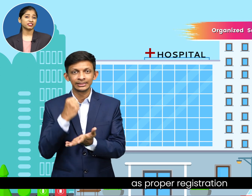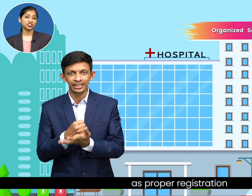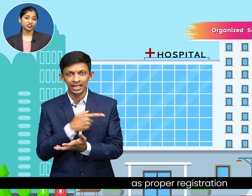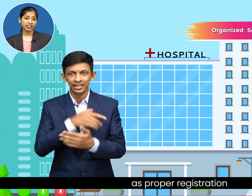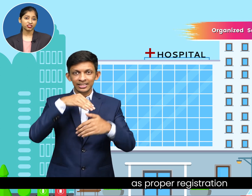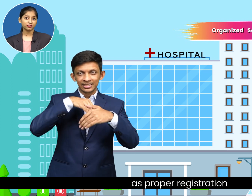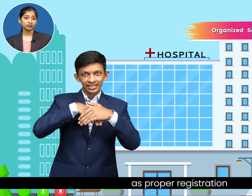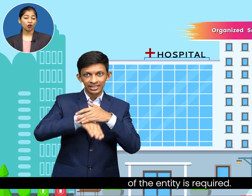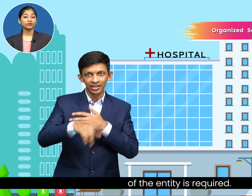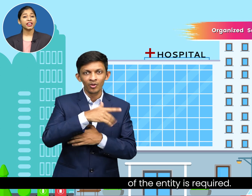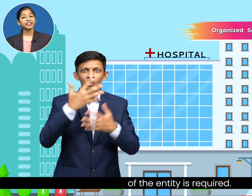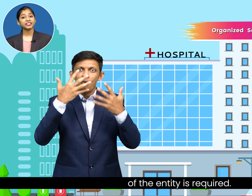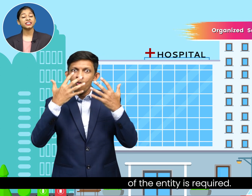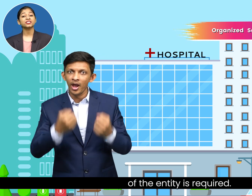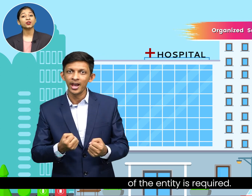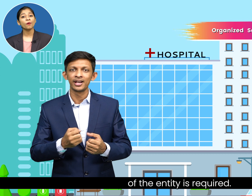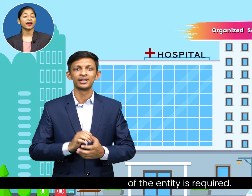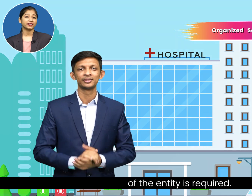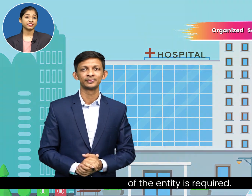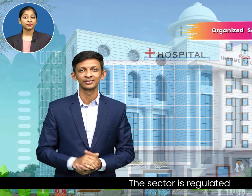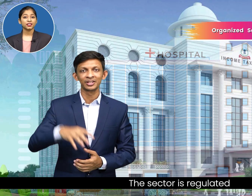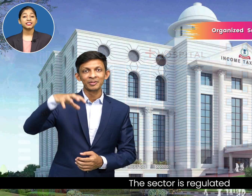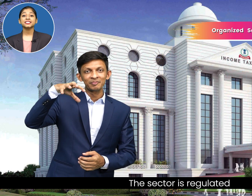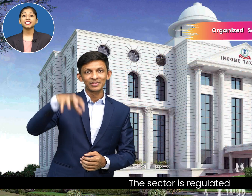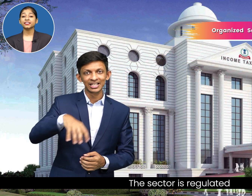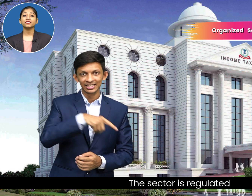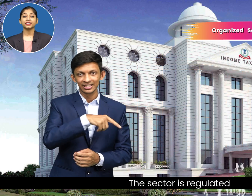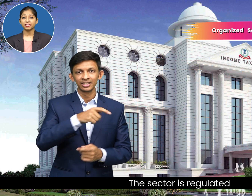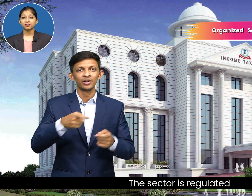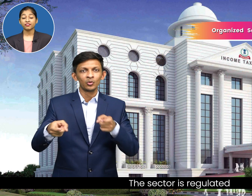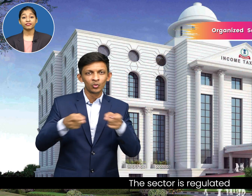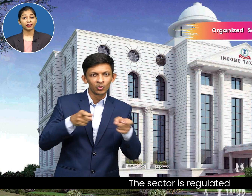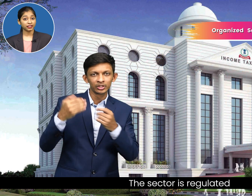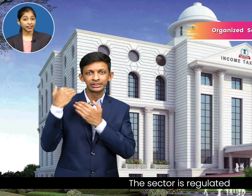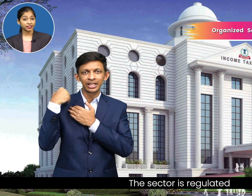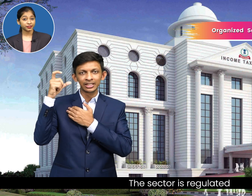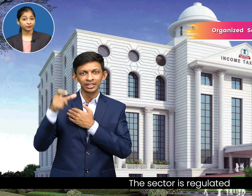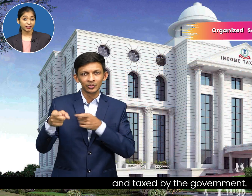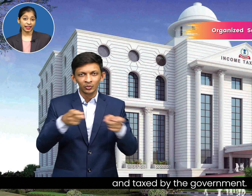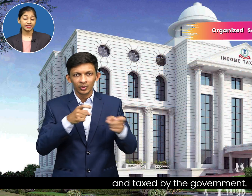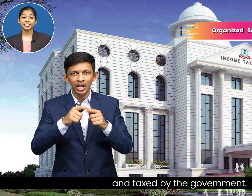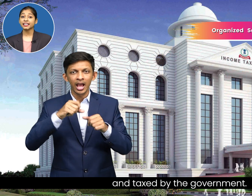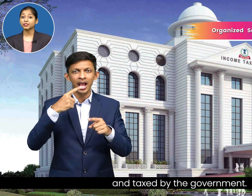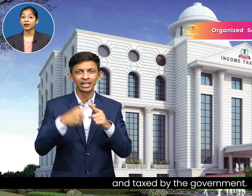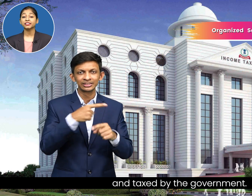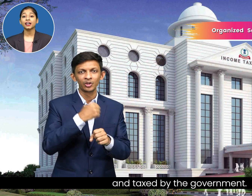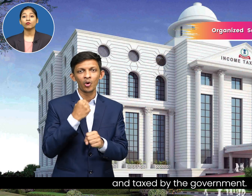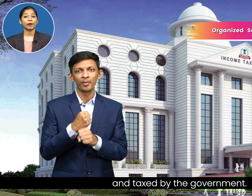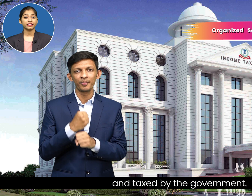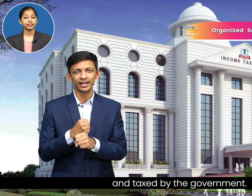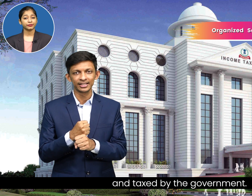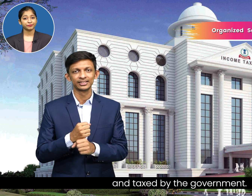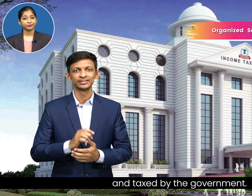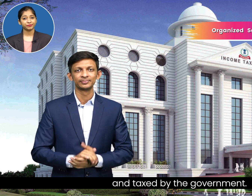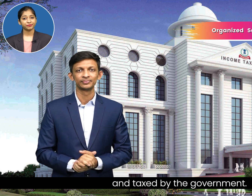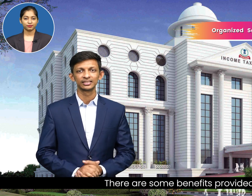proper registration of the entity is required. The sector is regulated and taxed by the